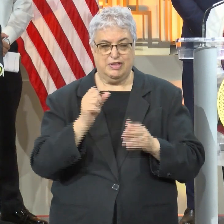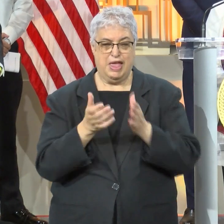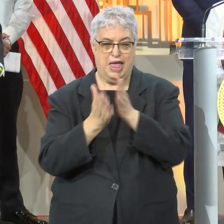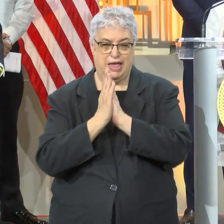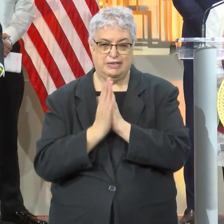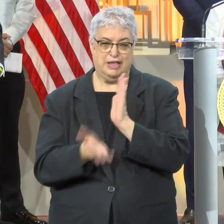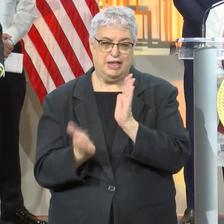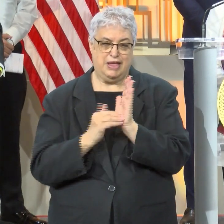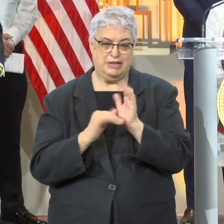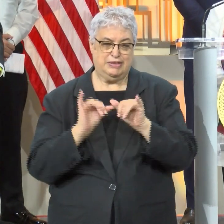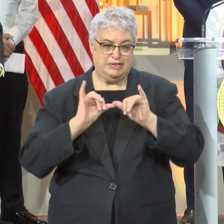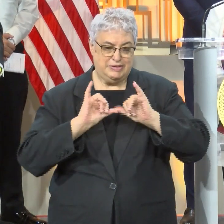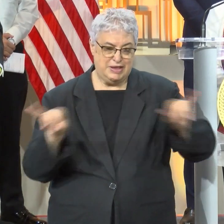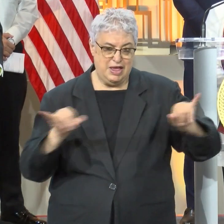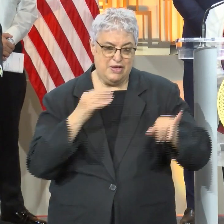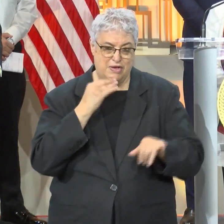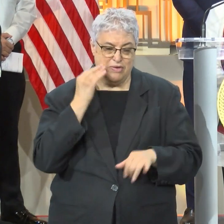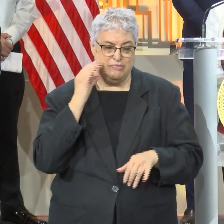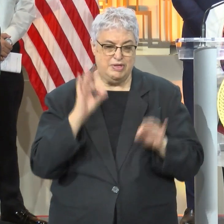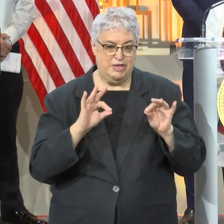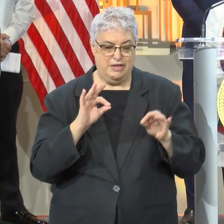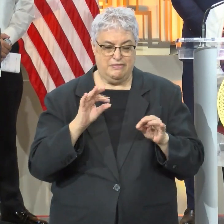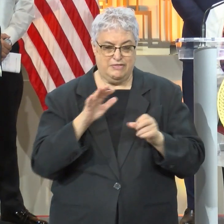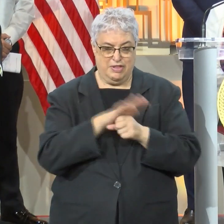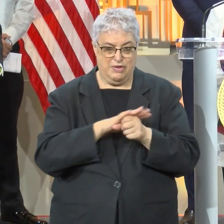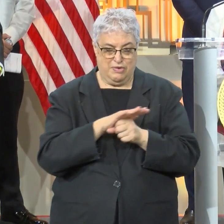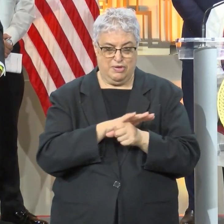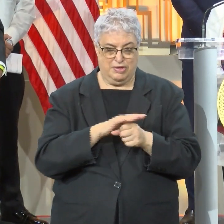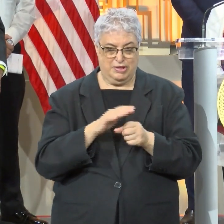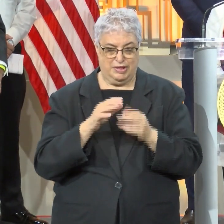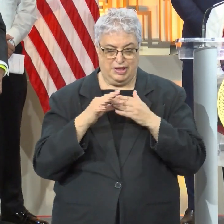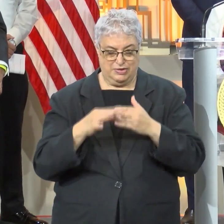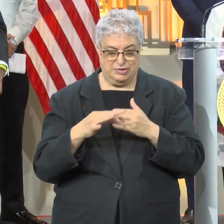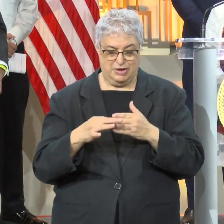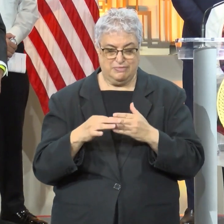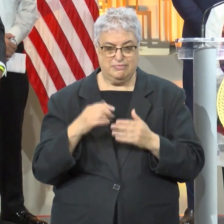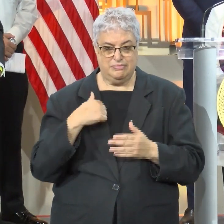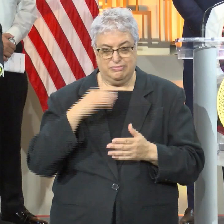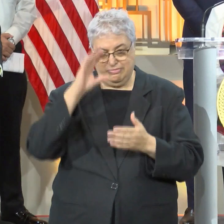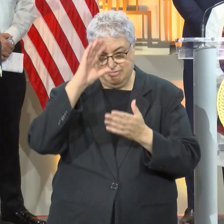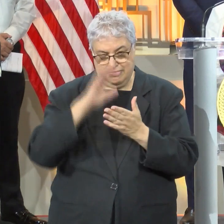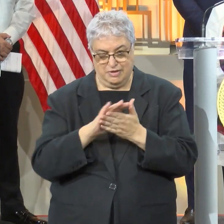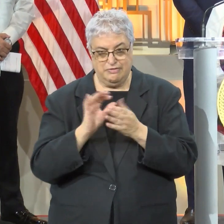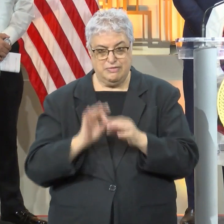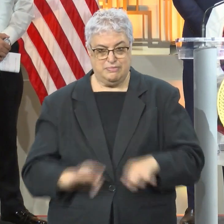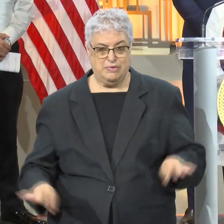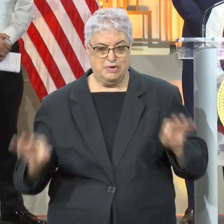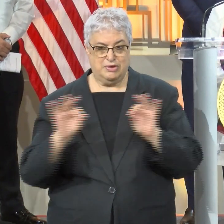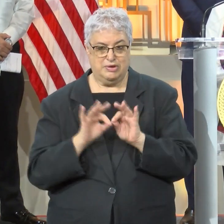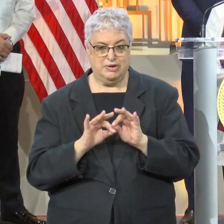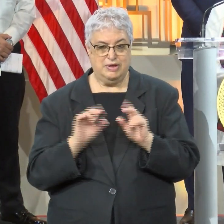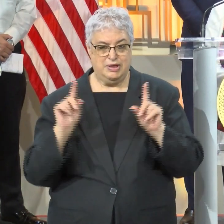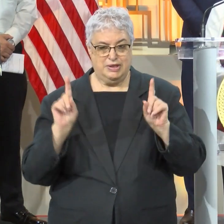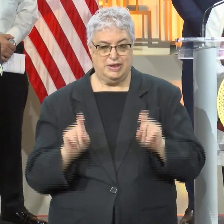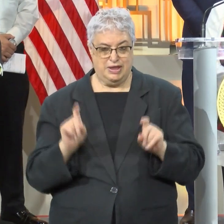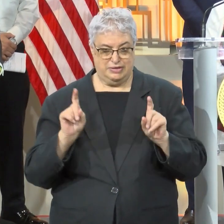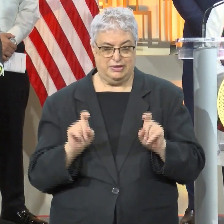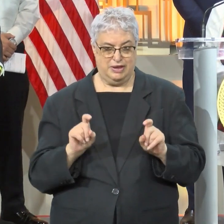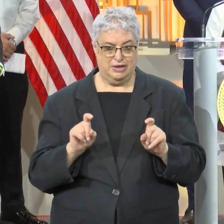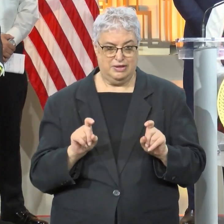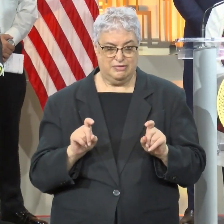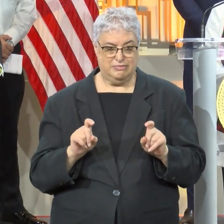again, stay-at-home orders if determined by local leadership, I believe is very important. But testing has